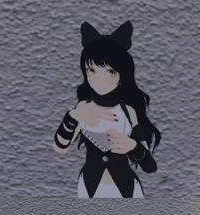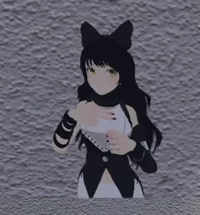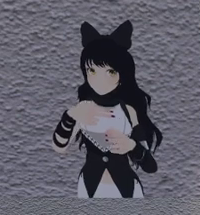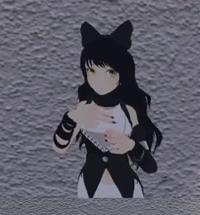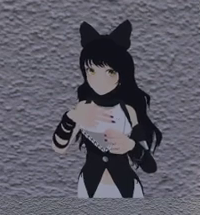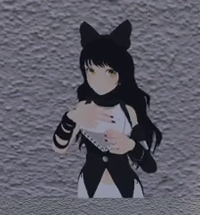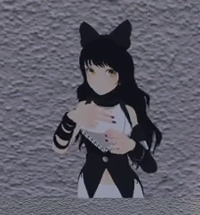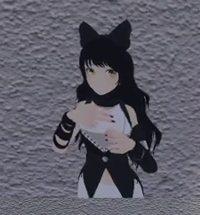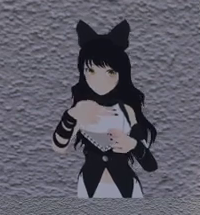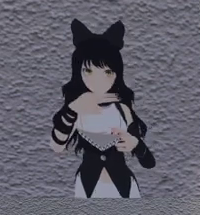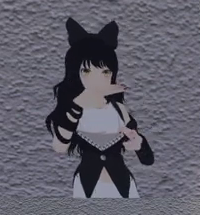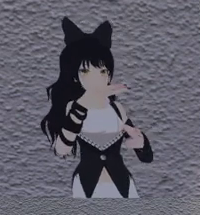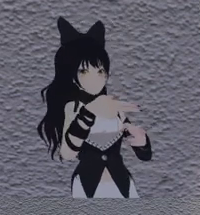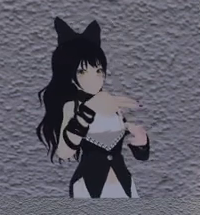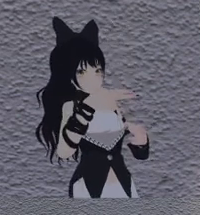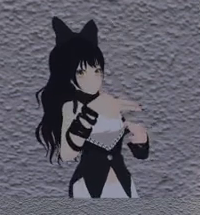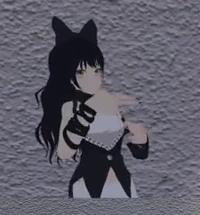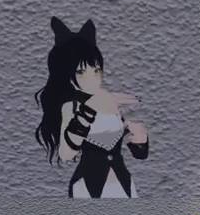Name.